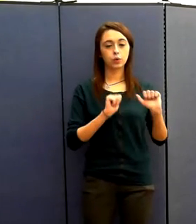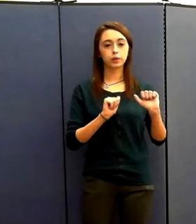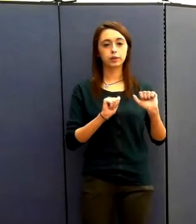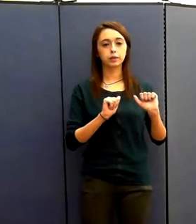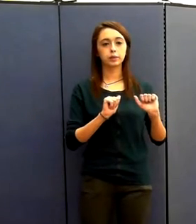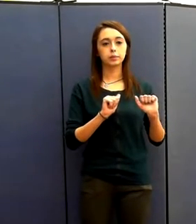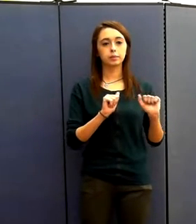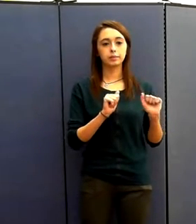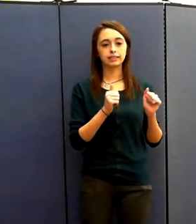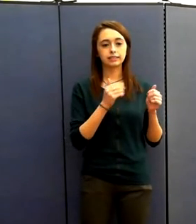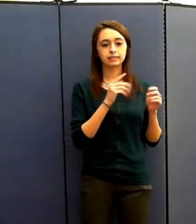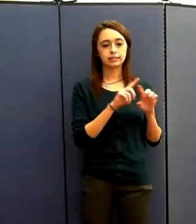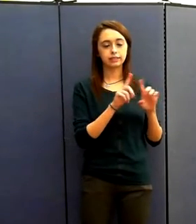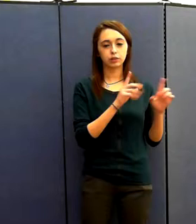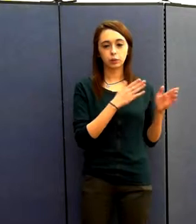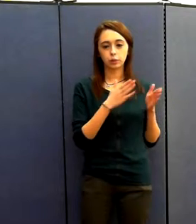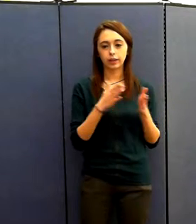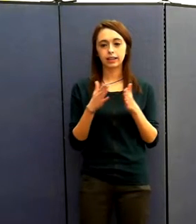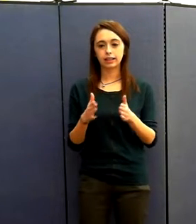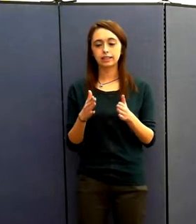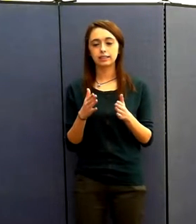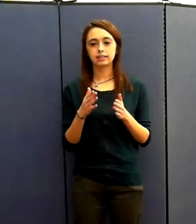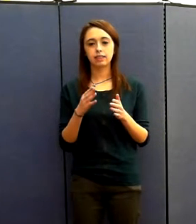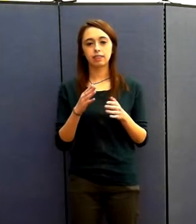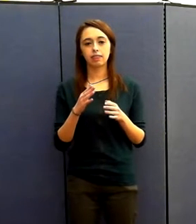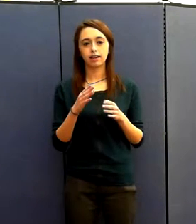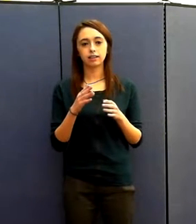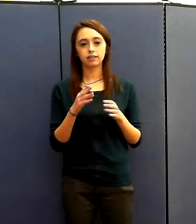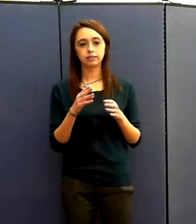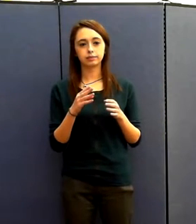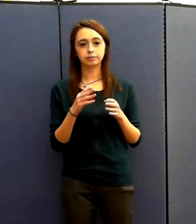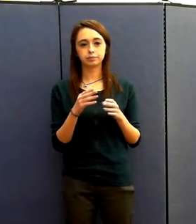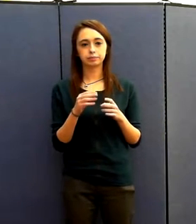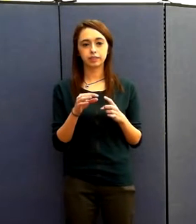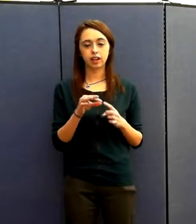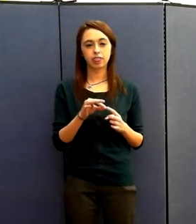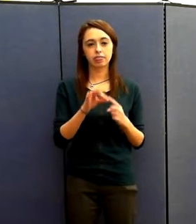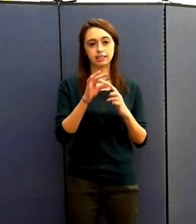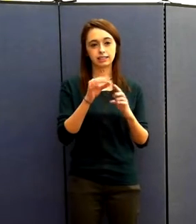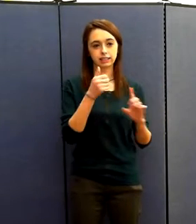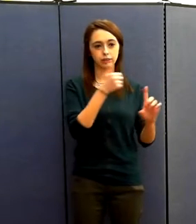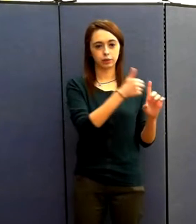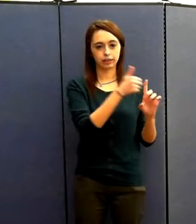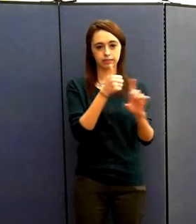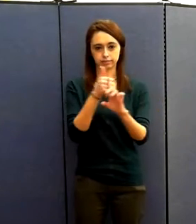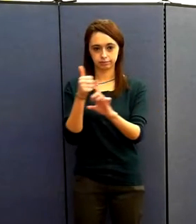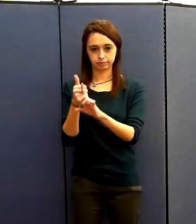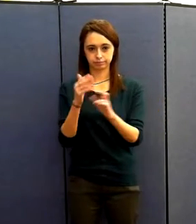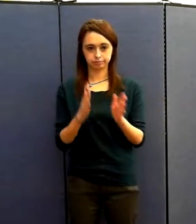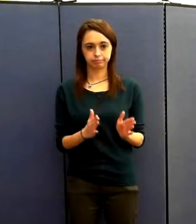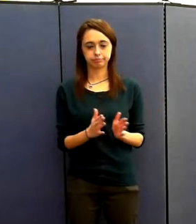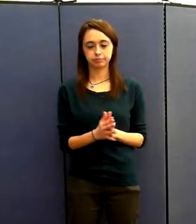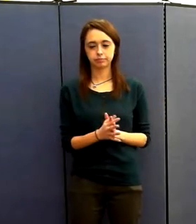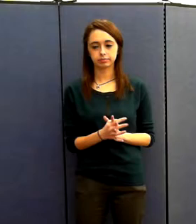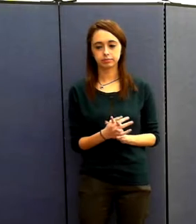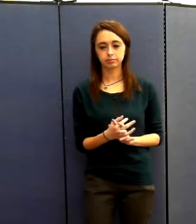are authentic to them, sometimes embodying the expectations